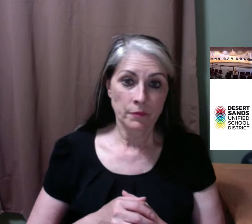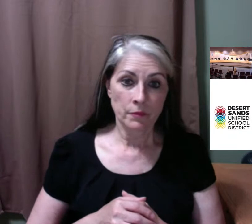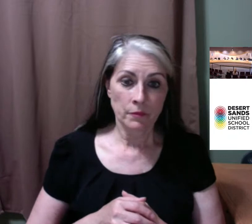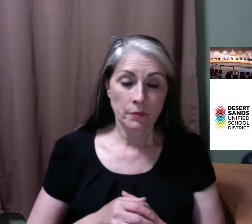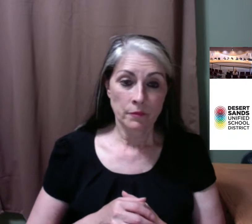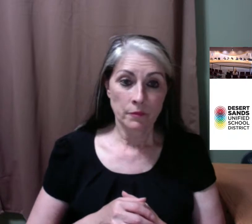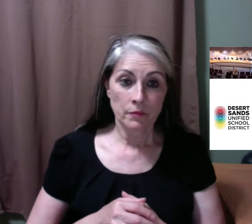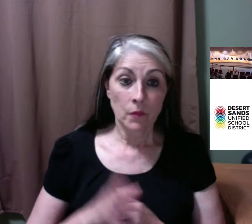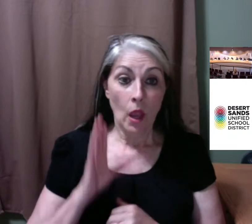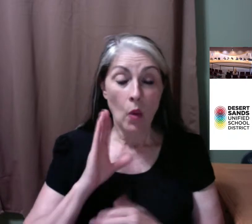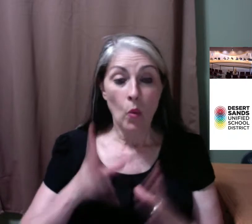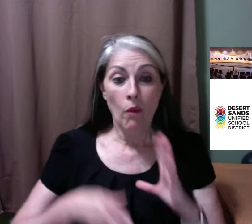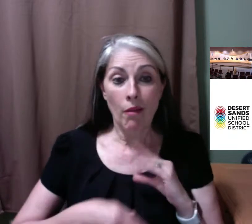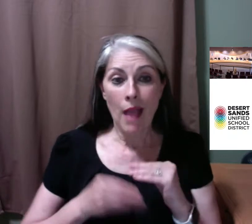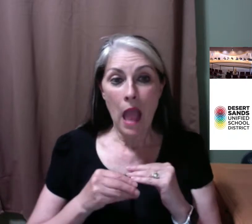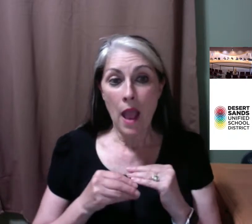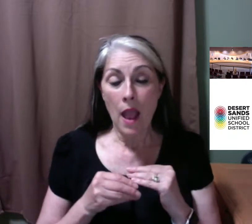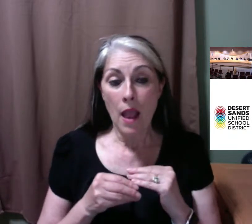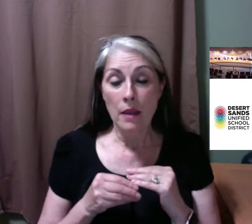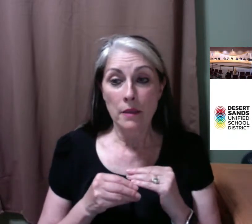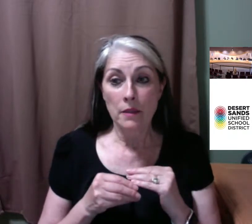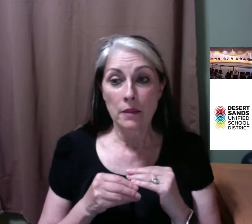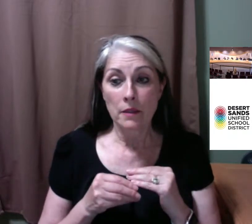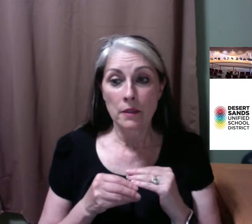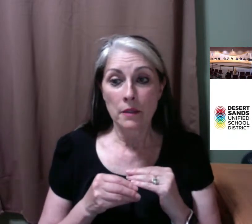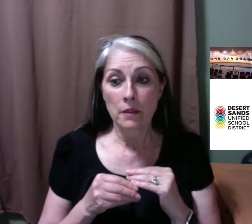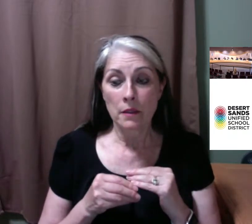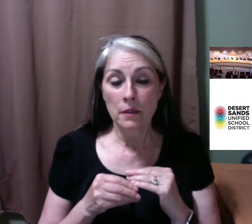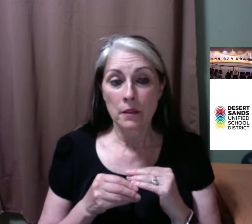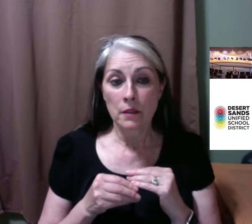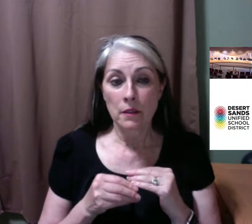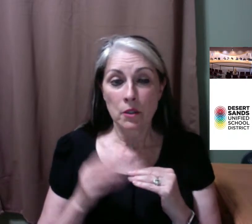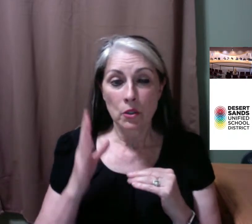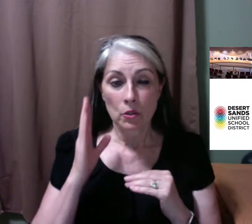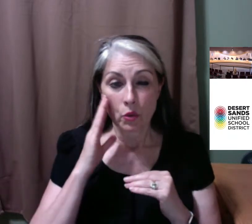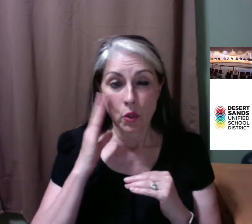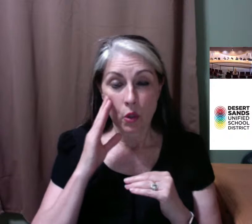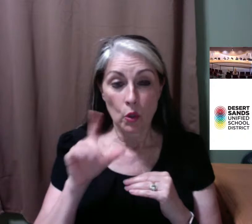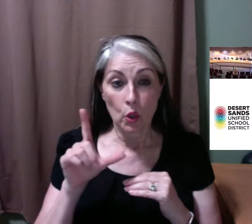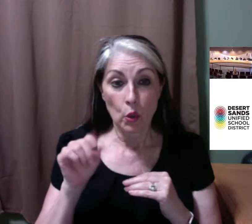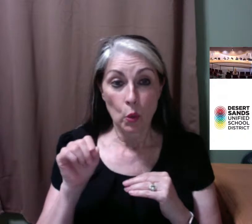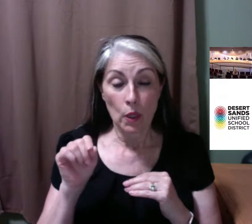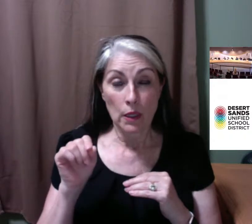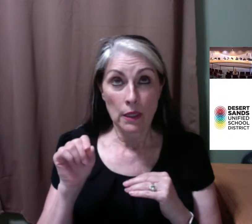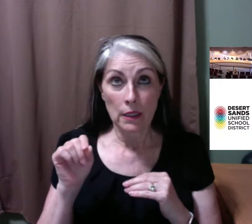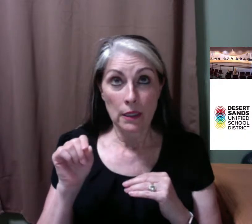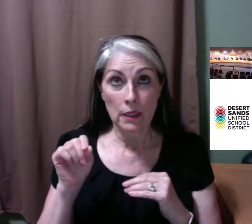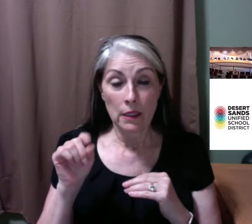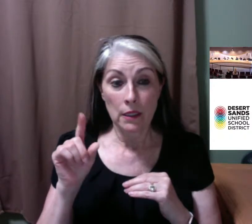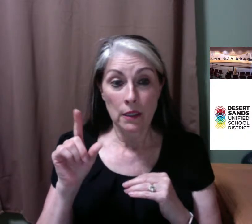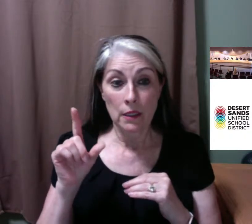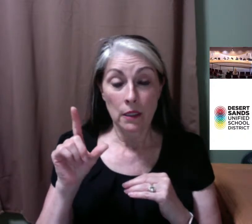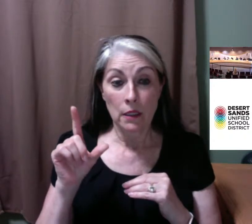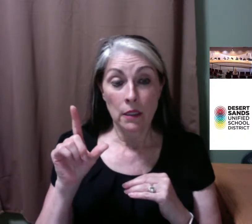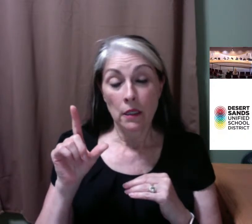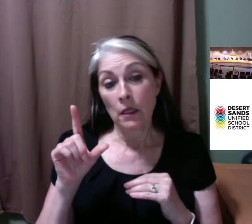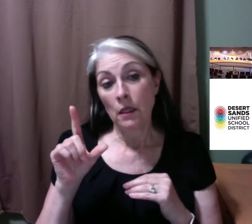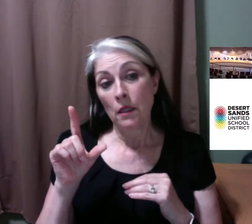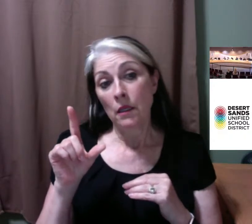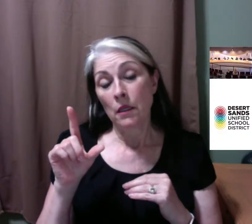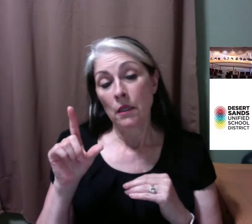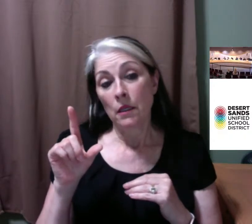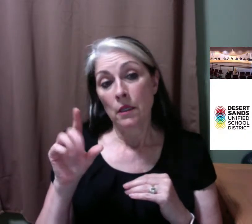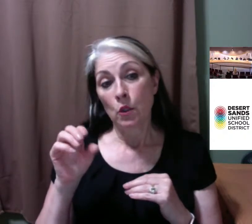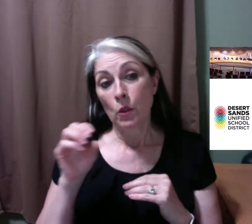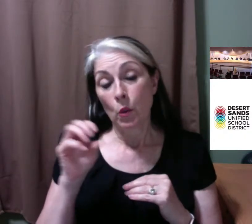One thing I will just add in just kind of a note. In 2006, 2007, the COLA was